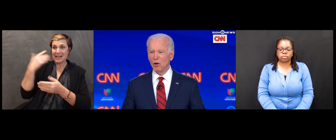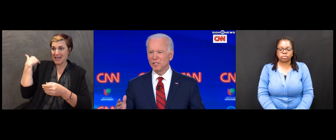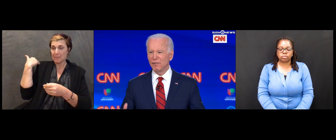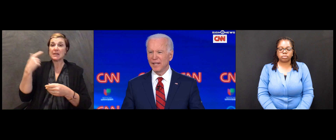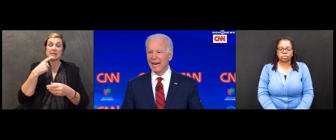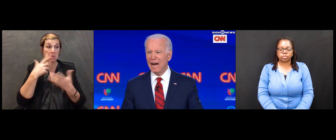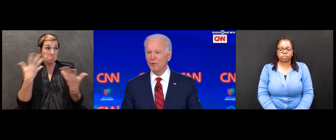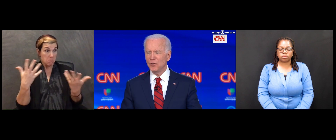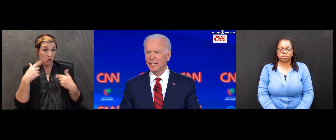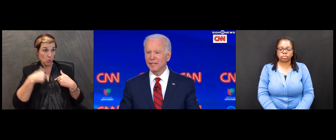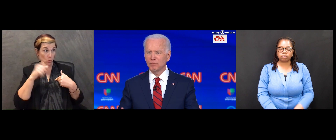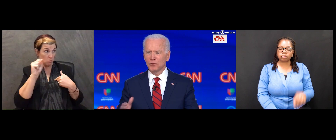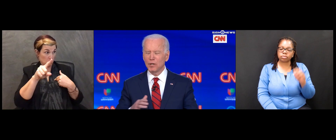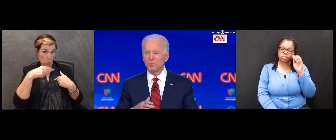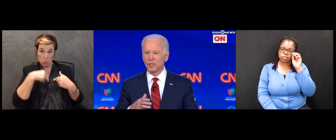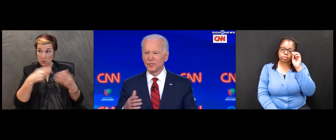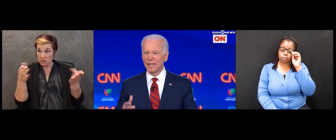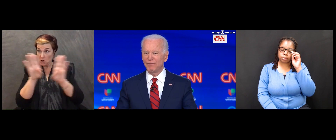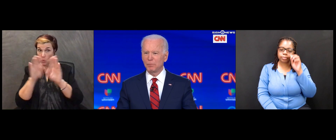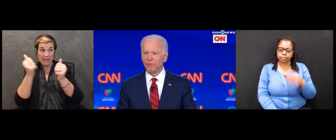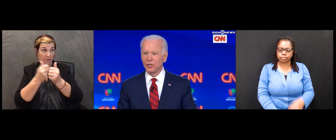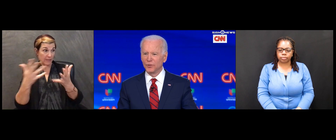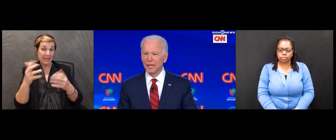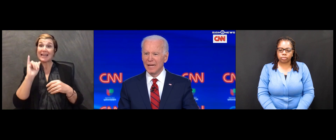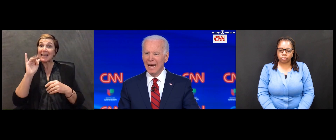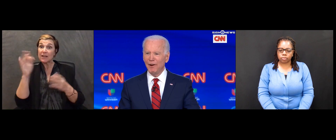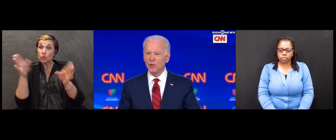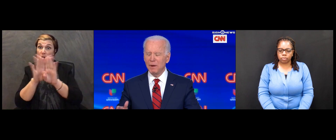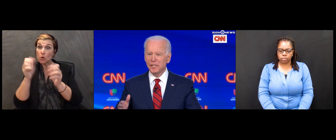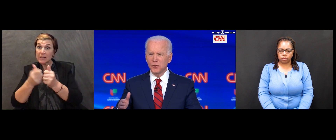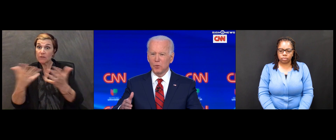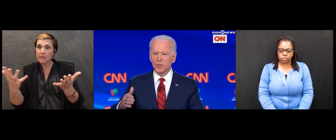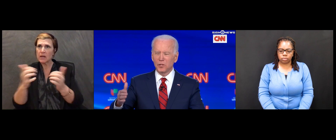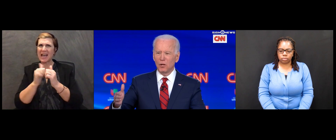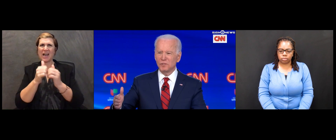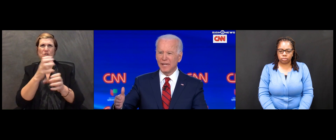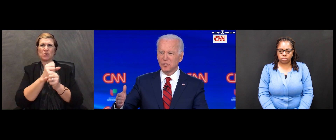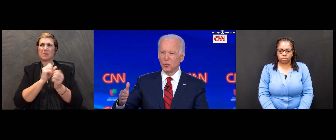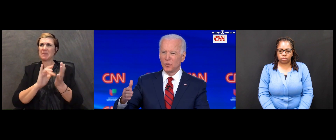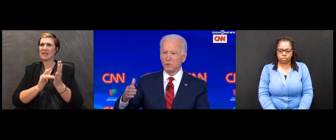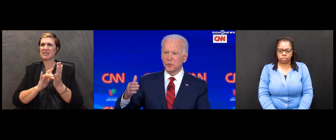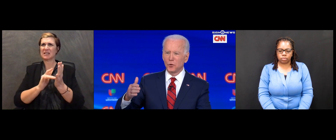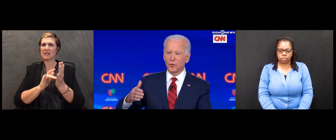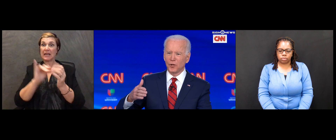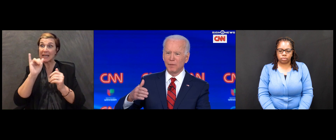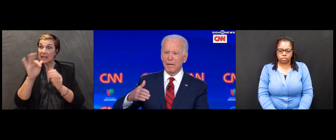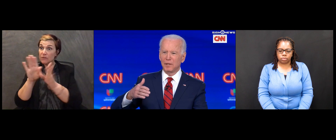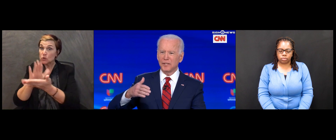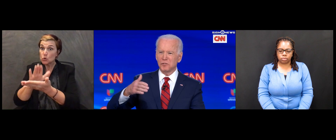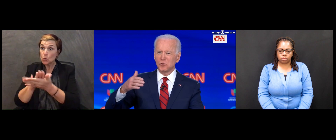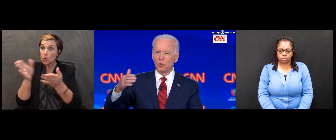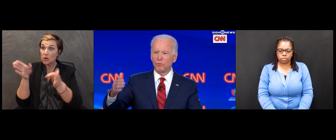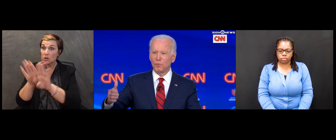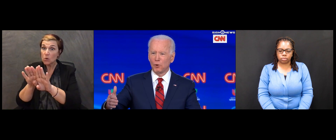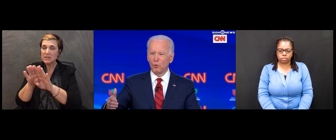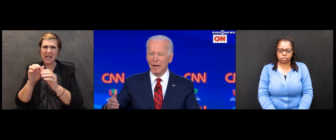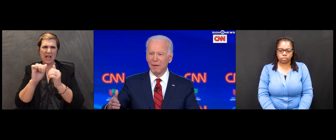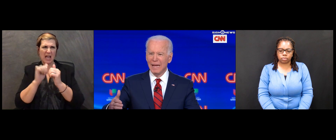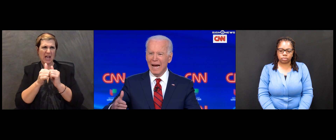Well, if you close everything, how do you get prescriptions that have to be filled? How do you make sure when you close that school, those children are going to be able to get the